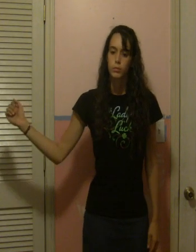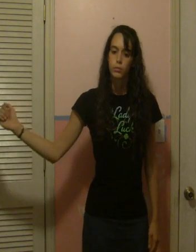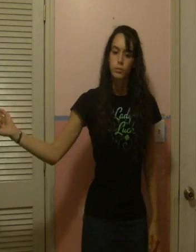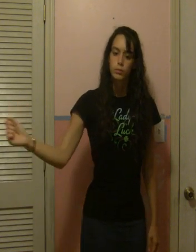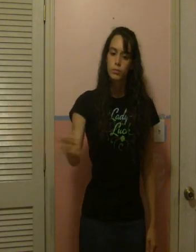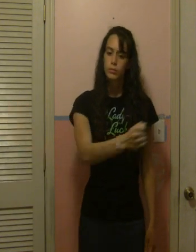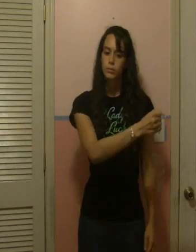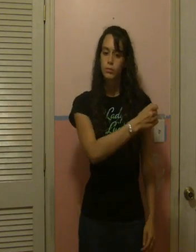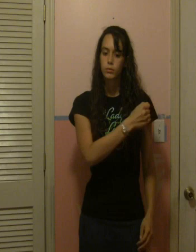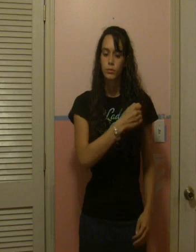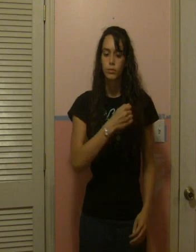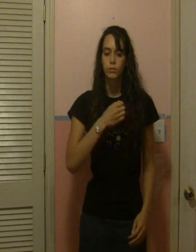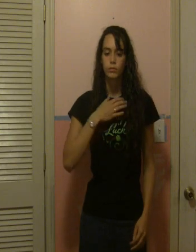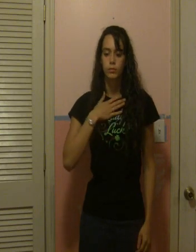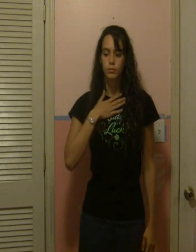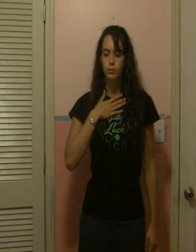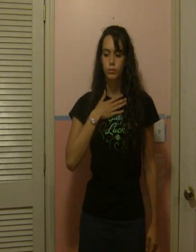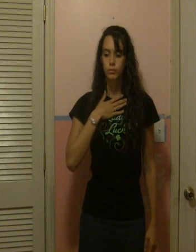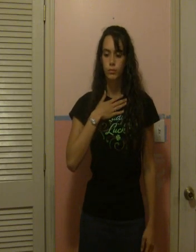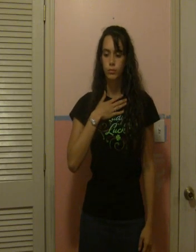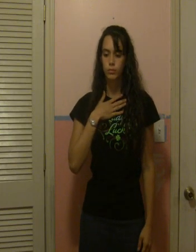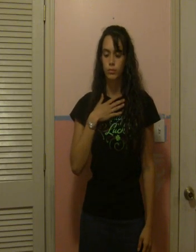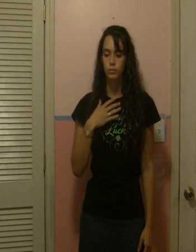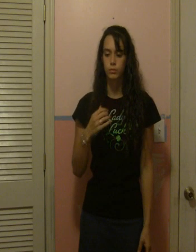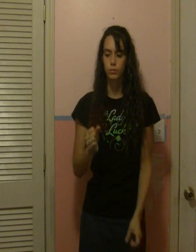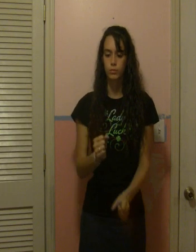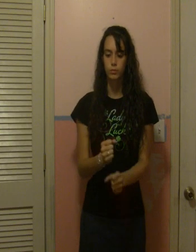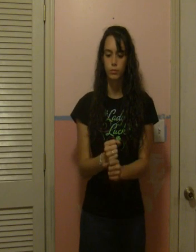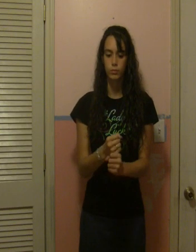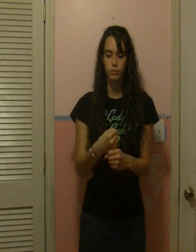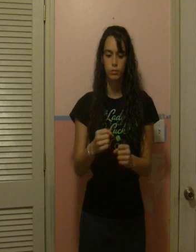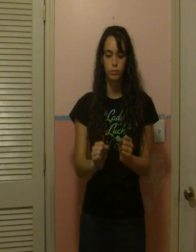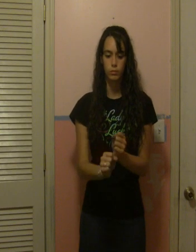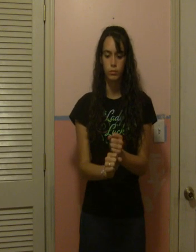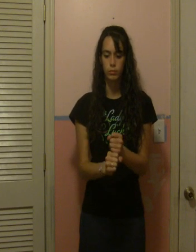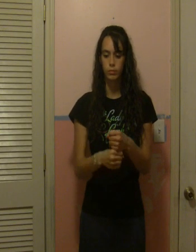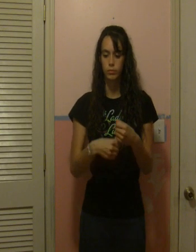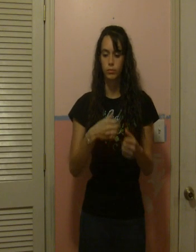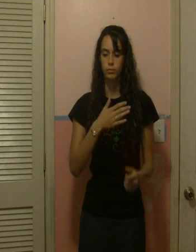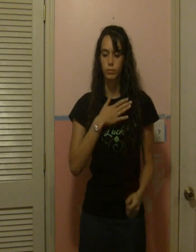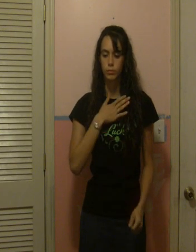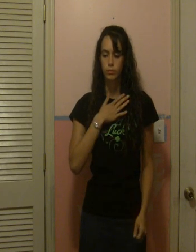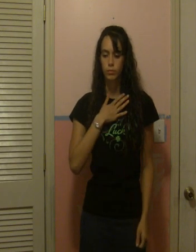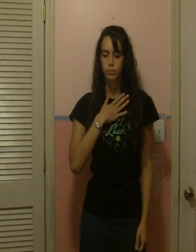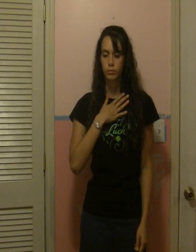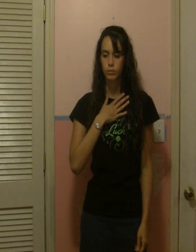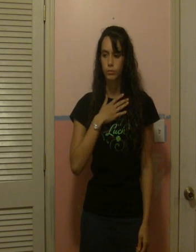Save me, hold me